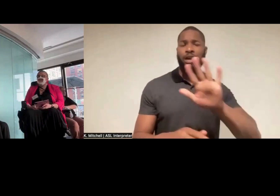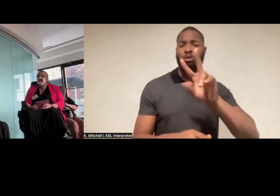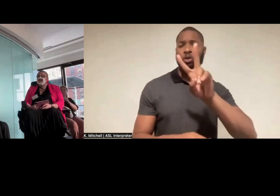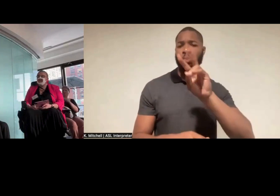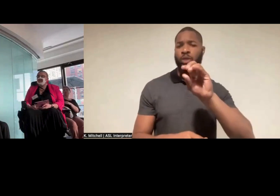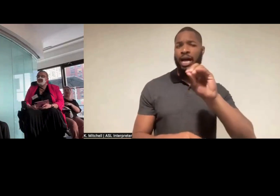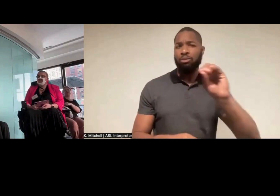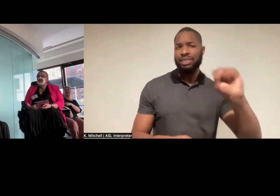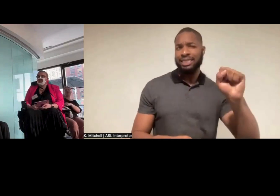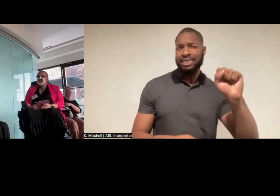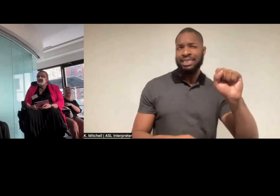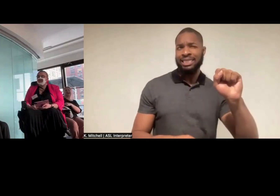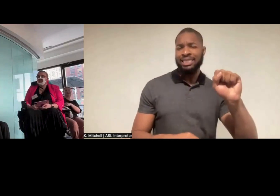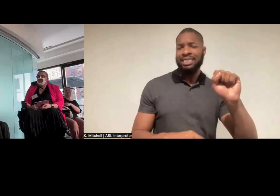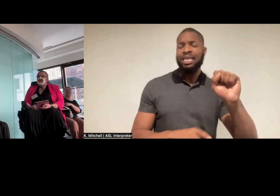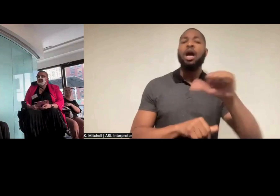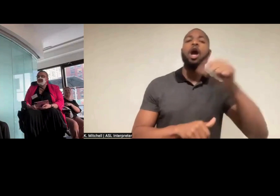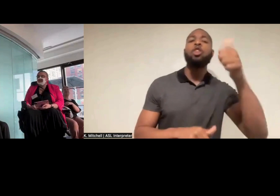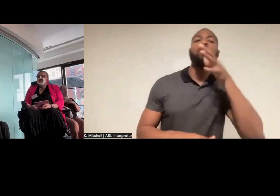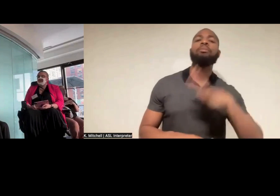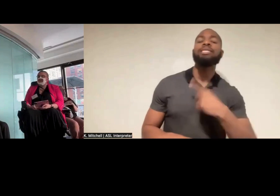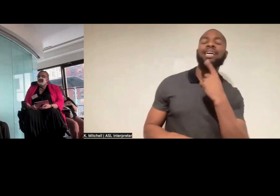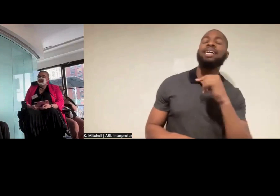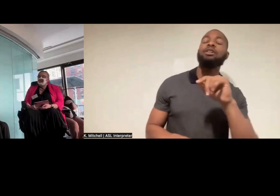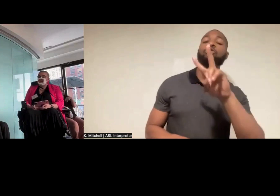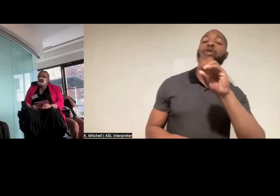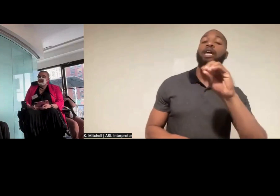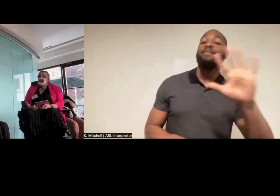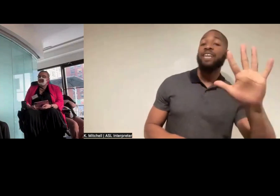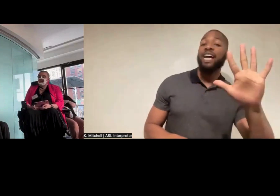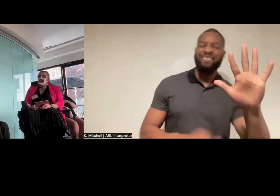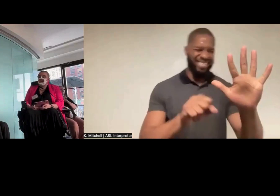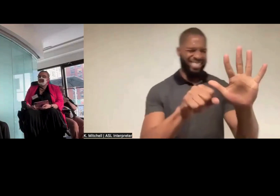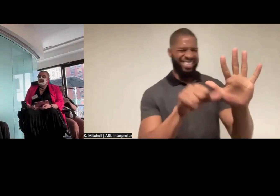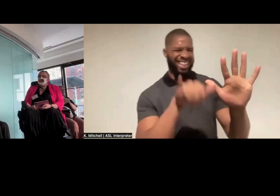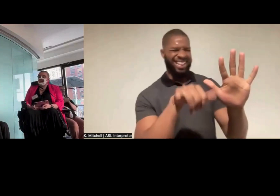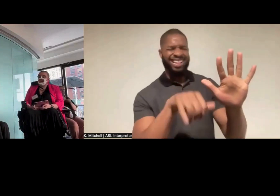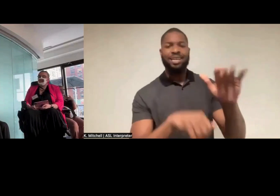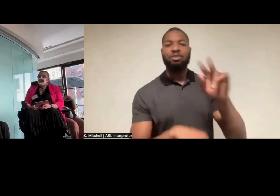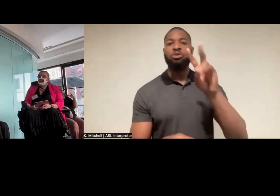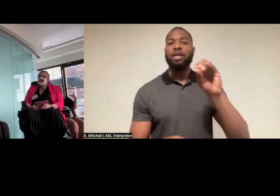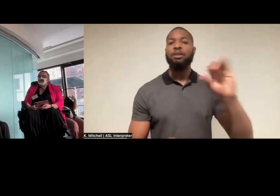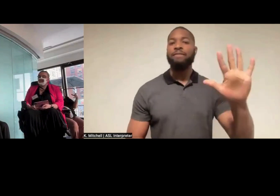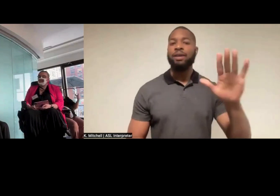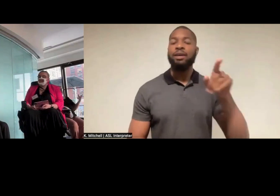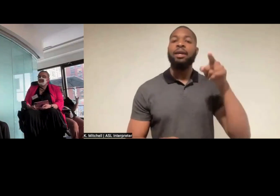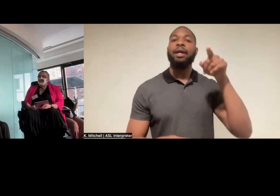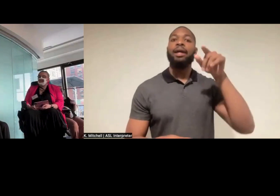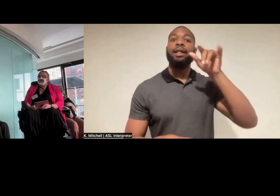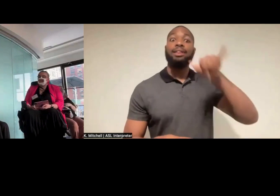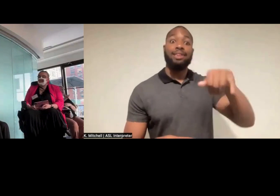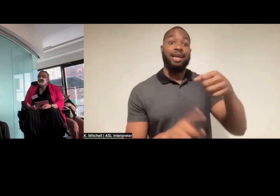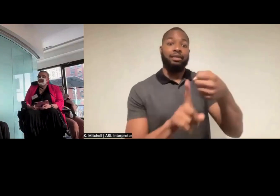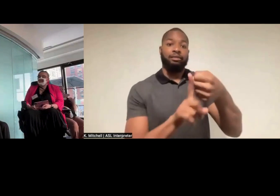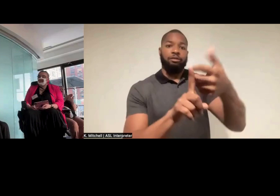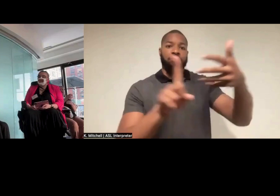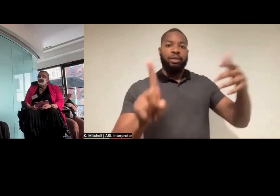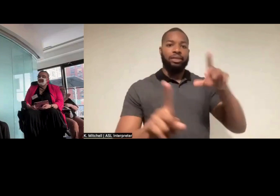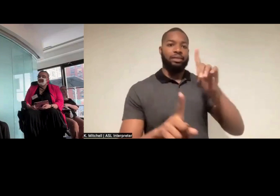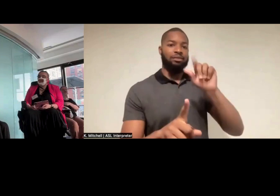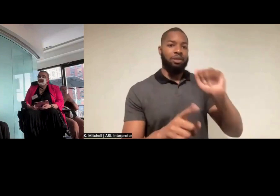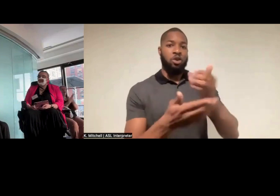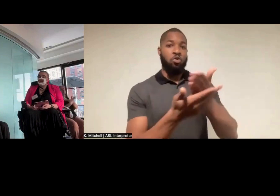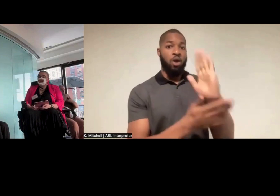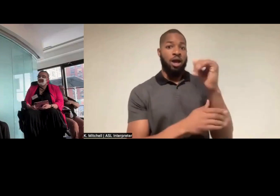2005. Yeah, so early, okay, yeah. And this expands on the disability rights movement by incorporating